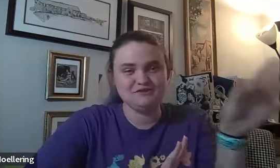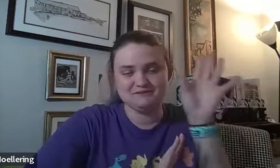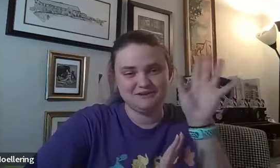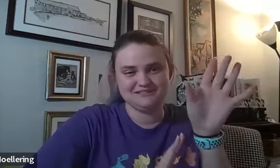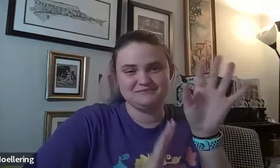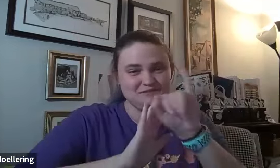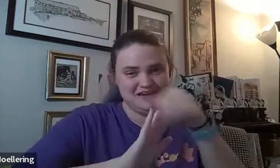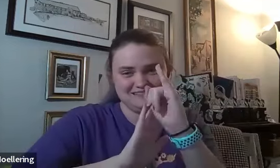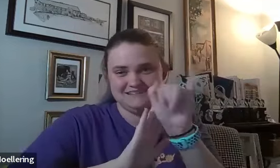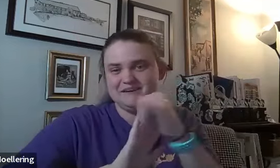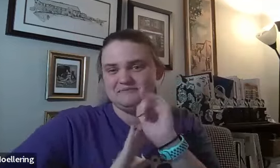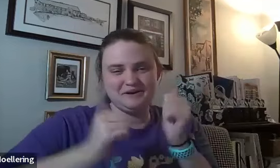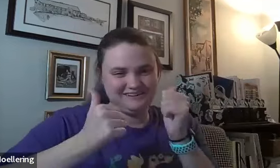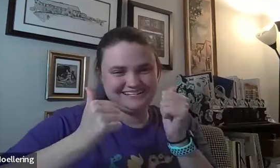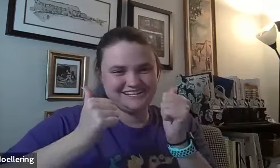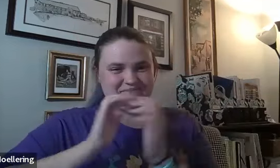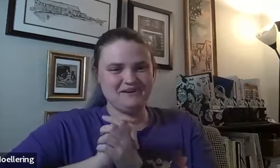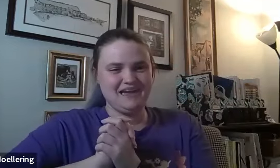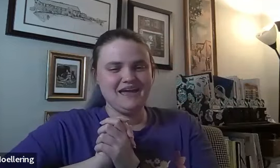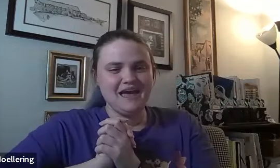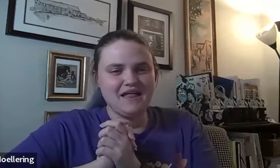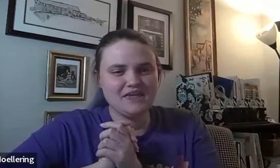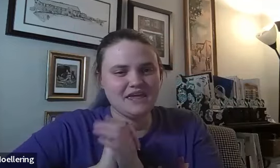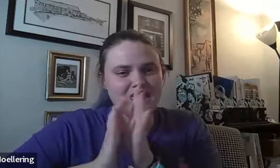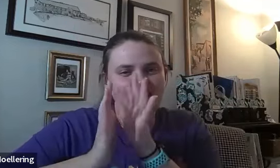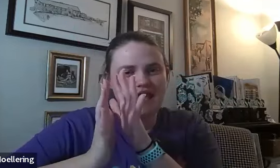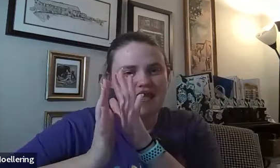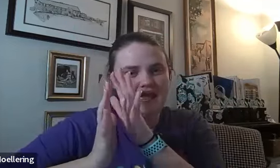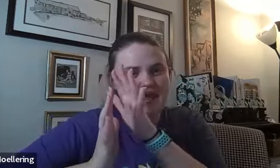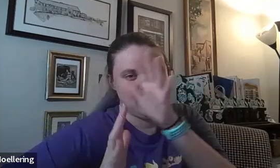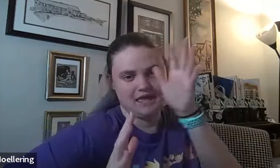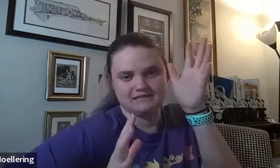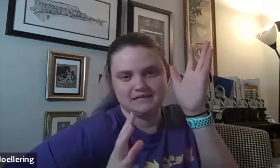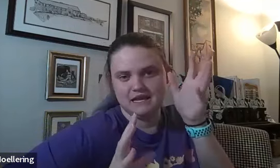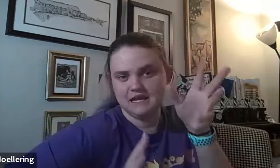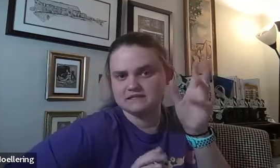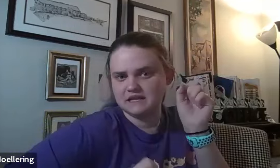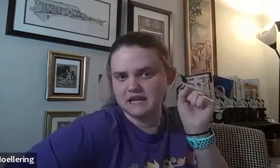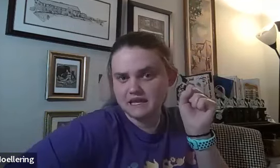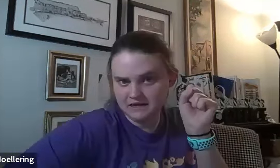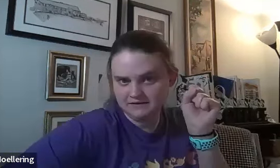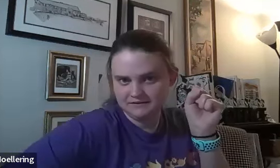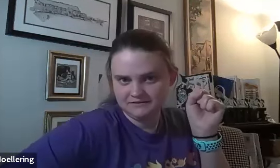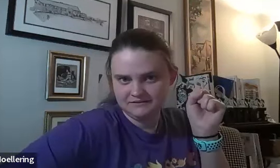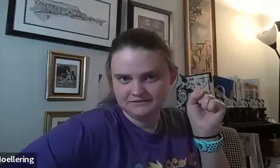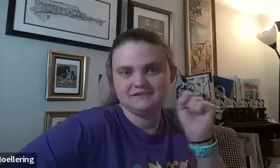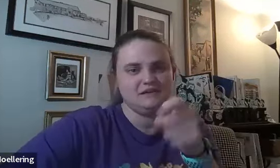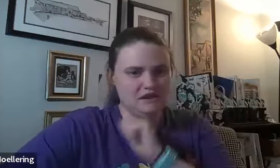It was awesome. So yes, but great job. Okay. And then is it Anne? Okay,